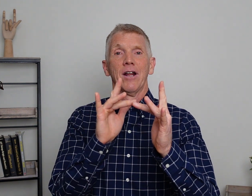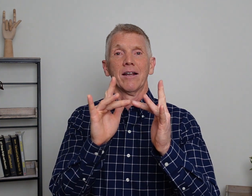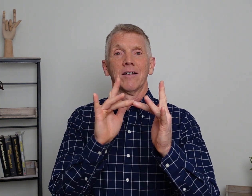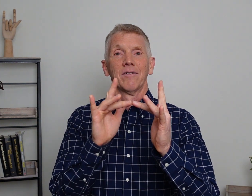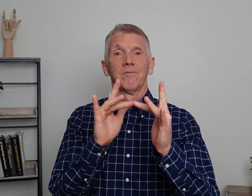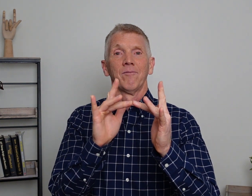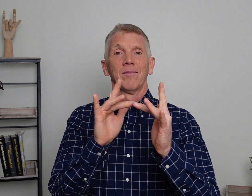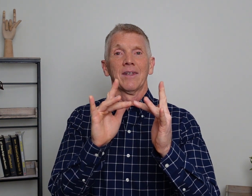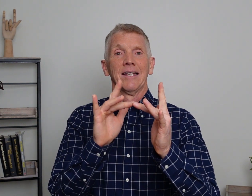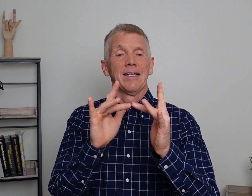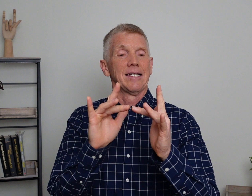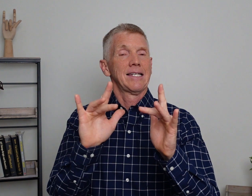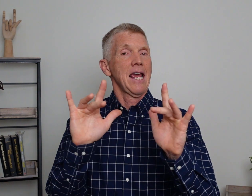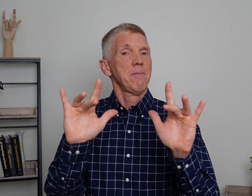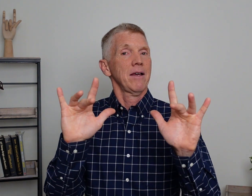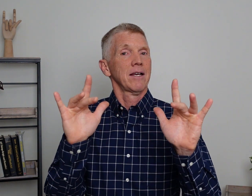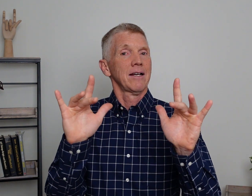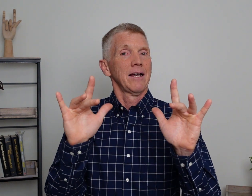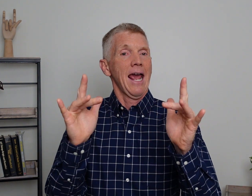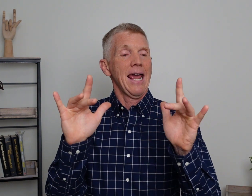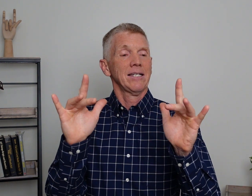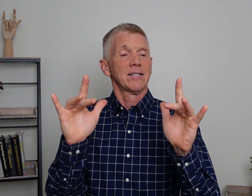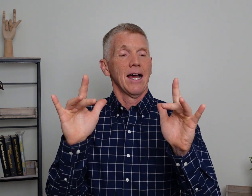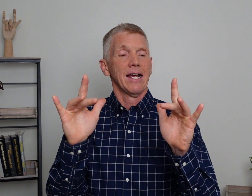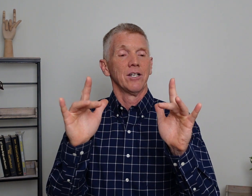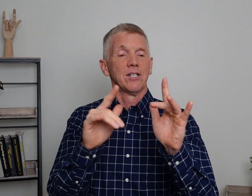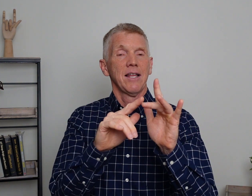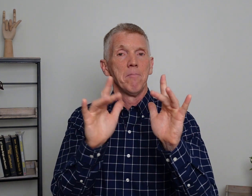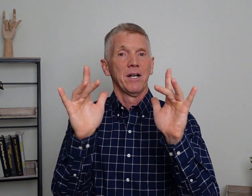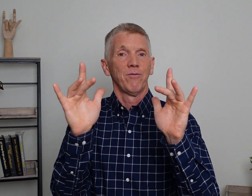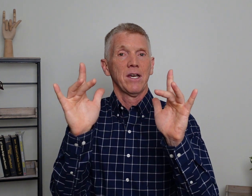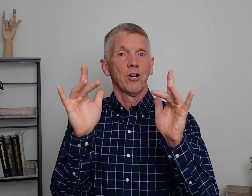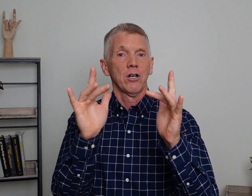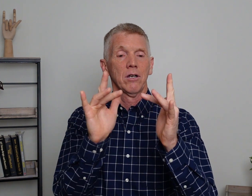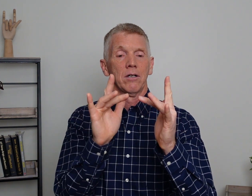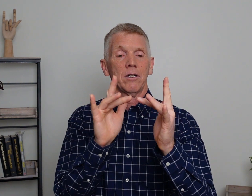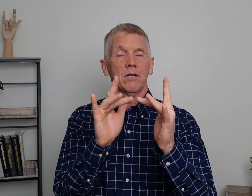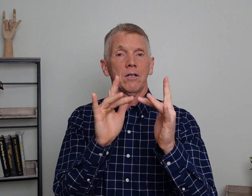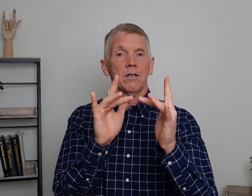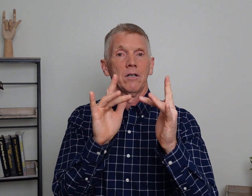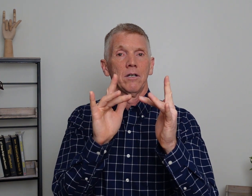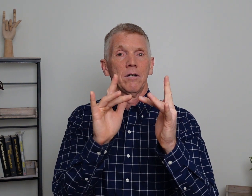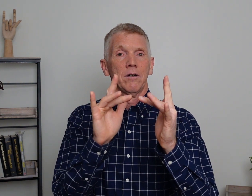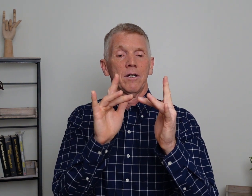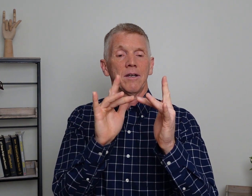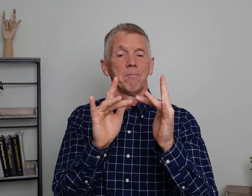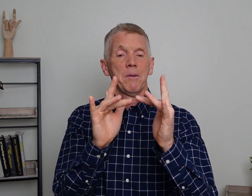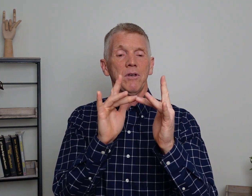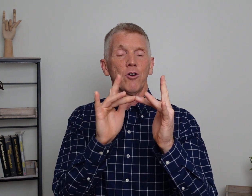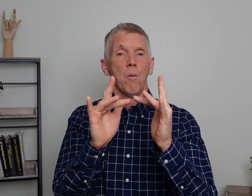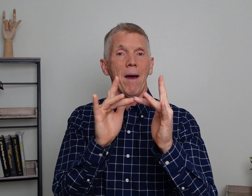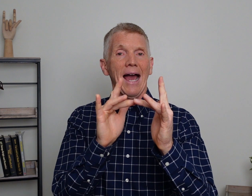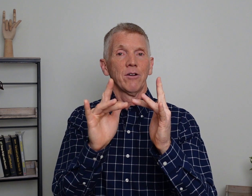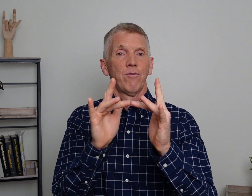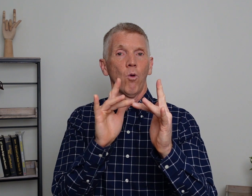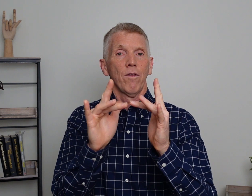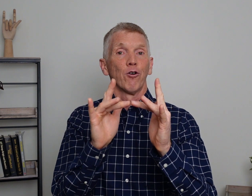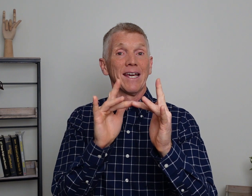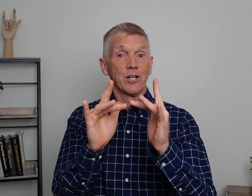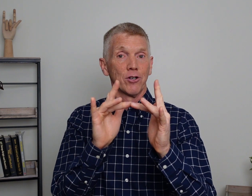Internet. It's that same hand sign. Do you see that middle finger? People either go back and forth for